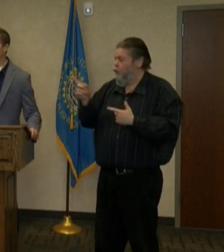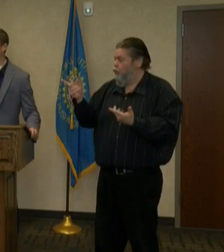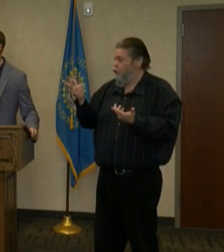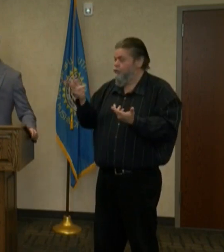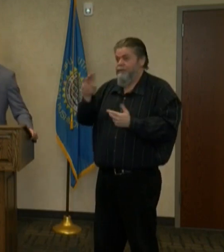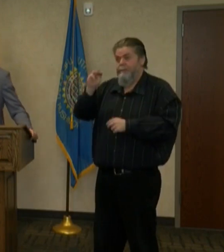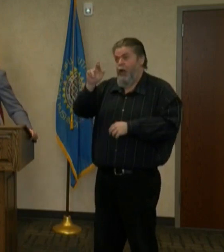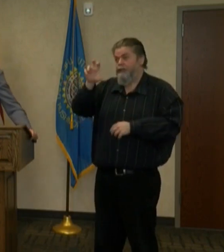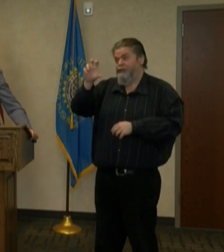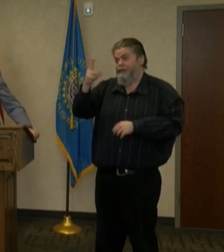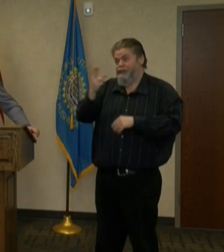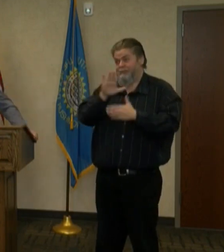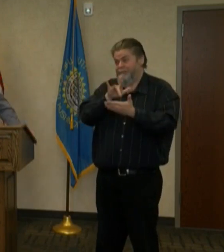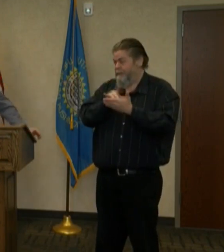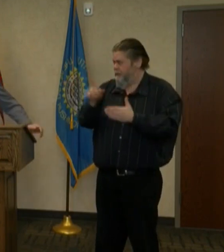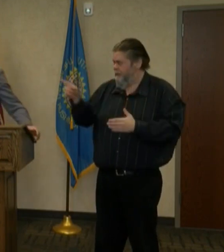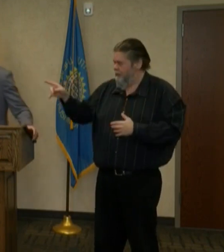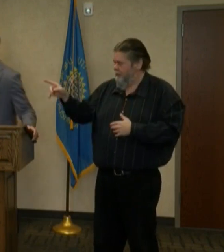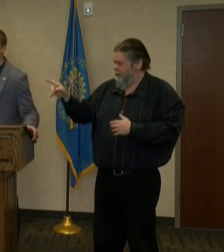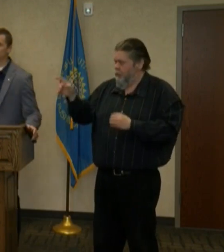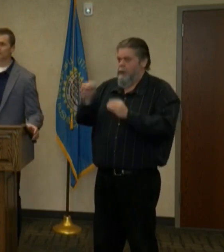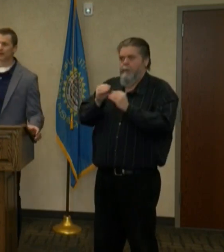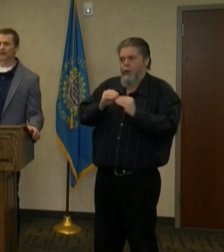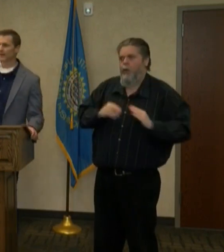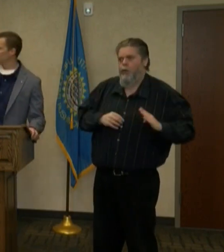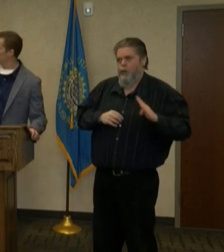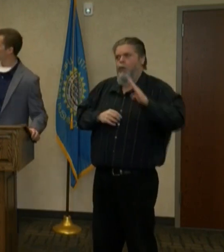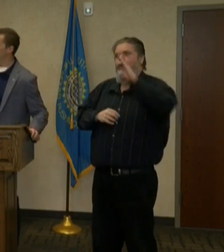you know, mid-March, this looks a lot more